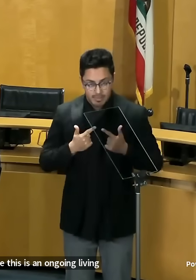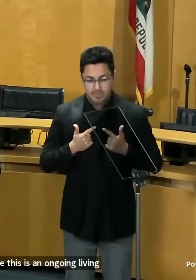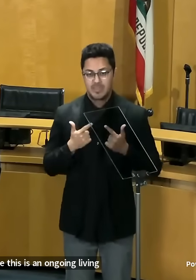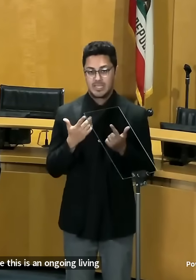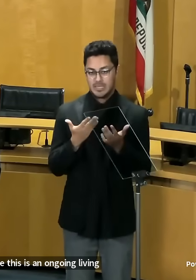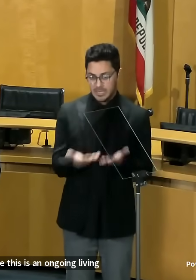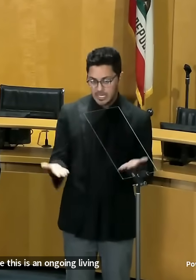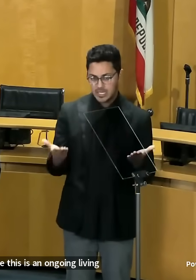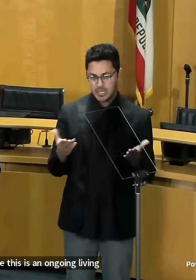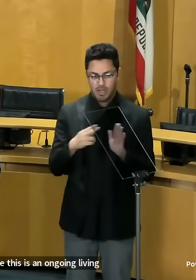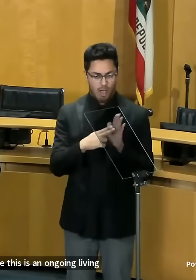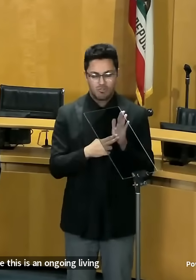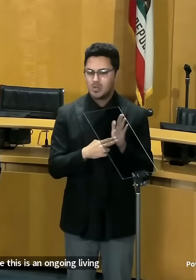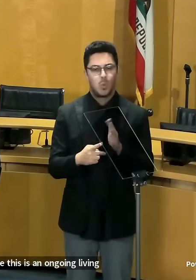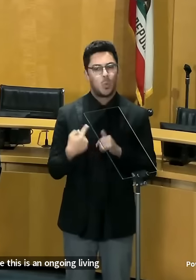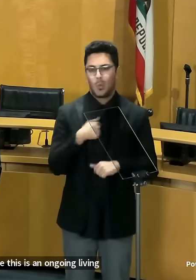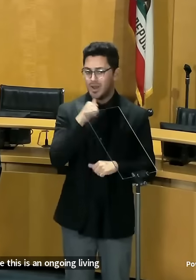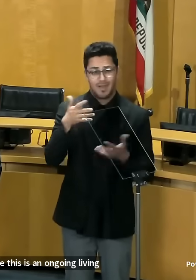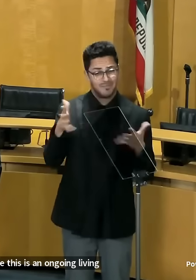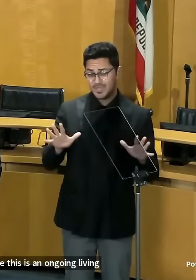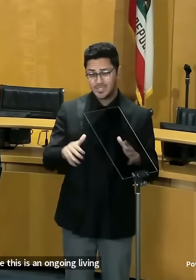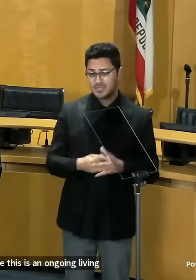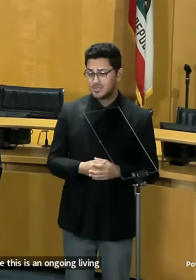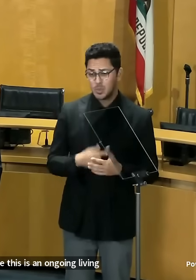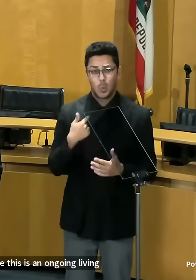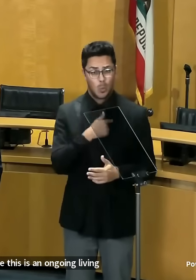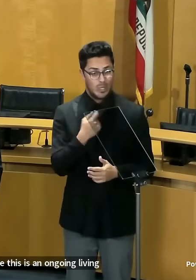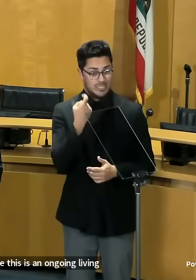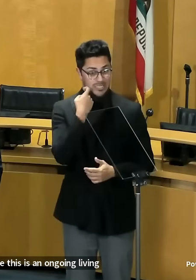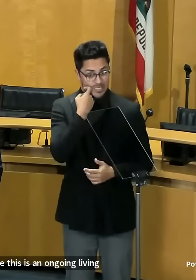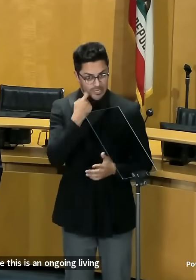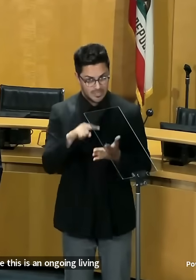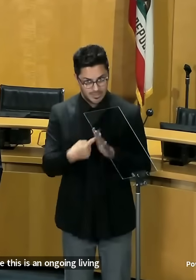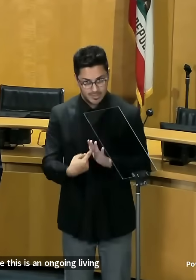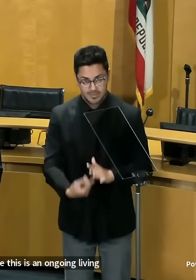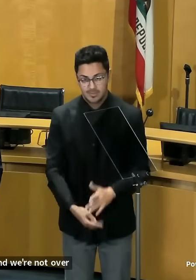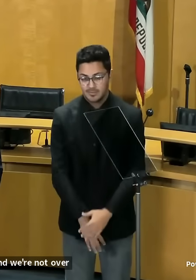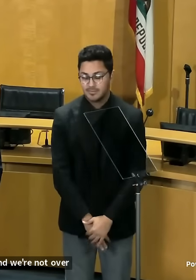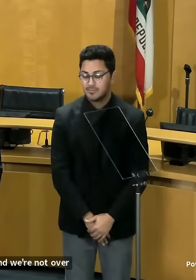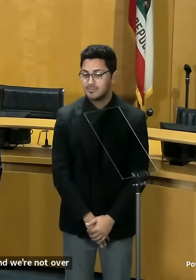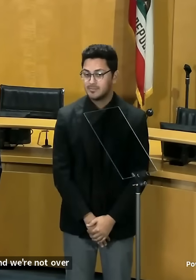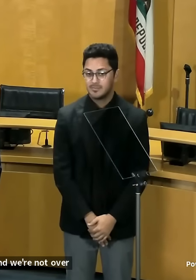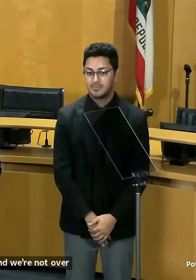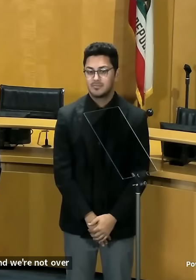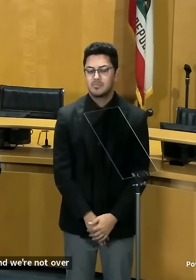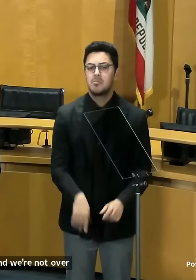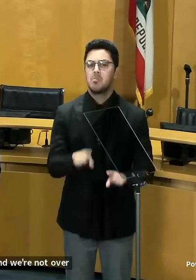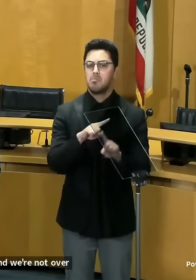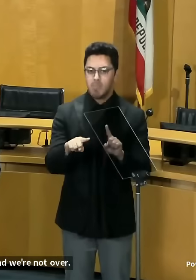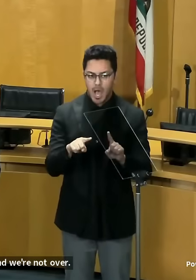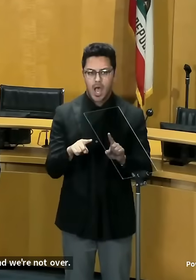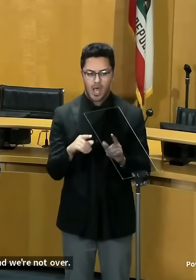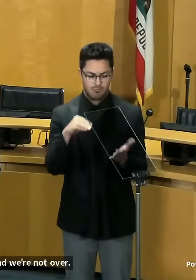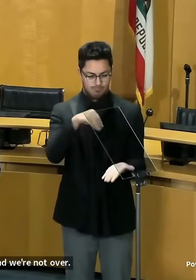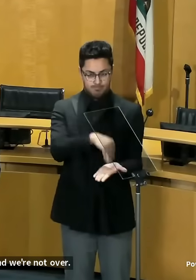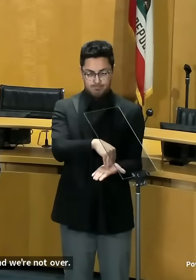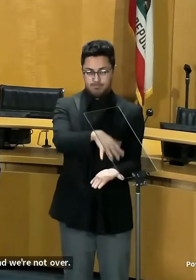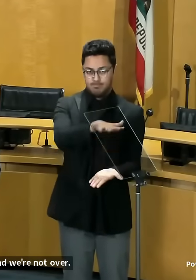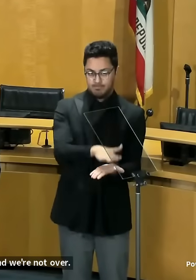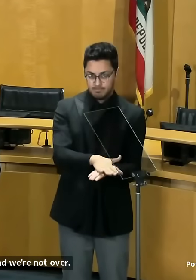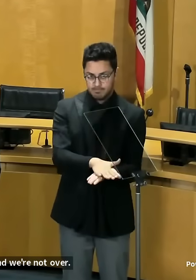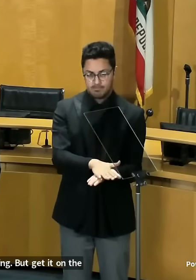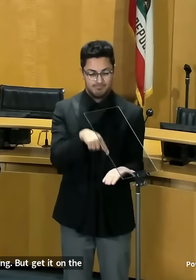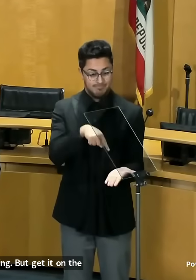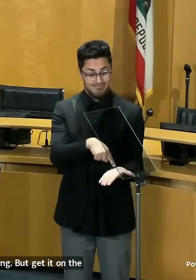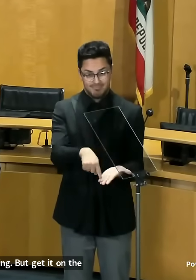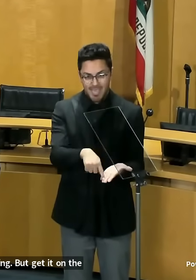contract. And we're not over. We're only just beginning. but get it on the page, get